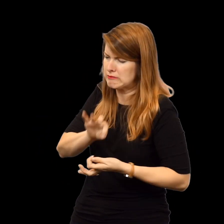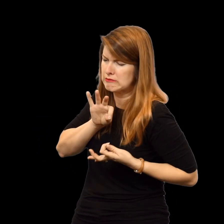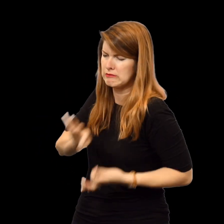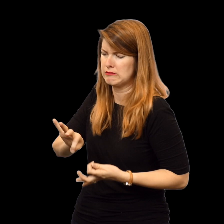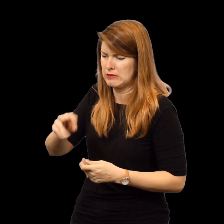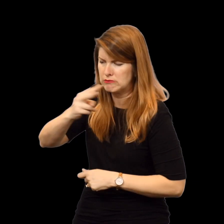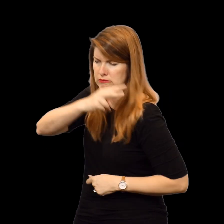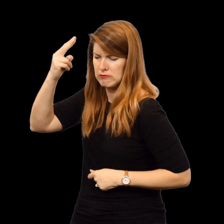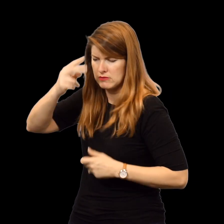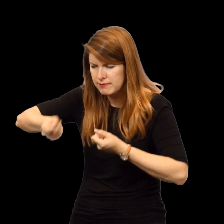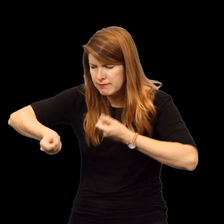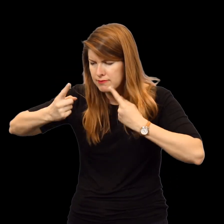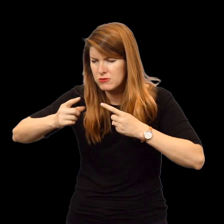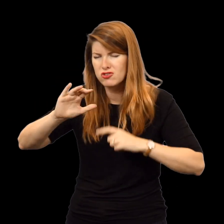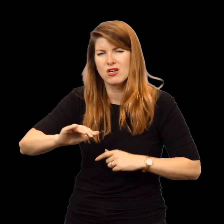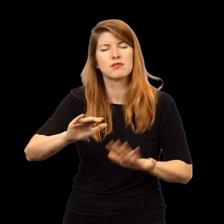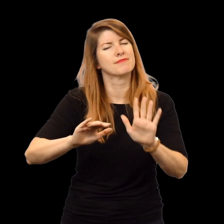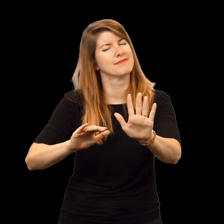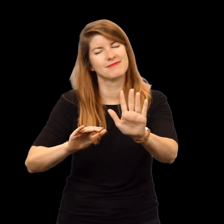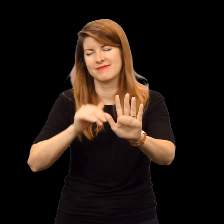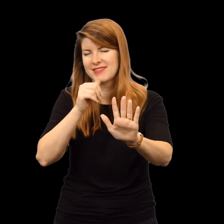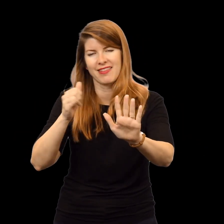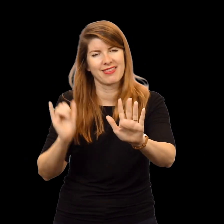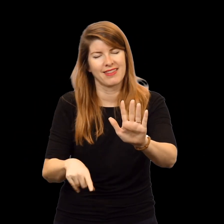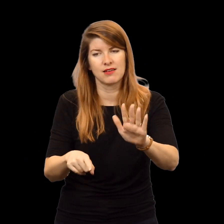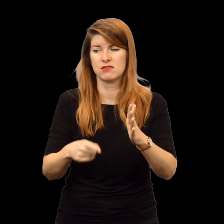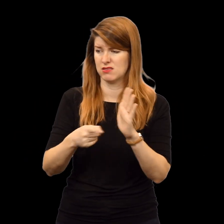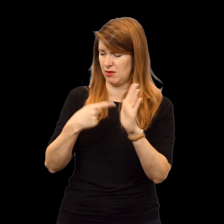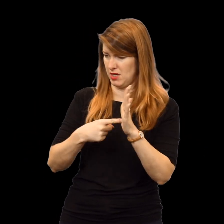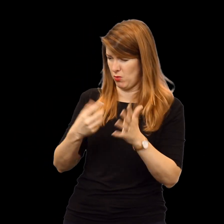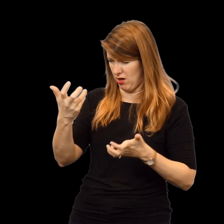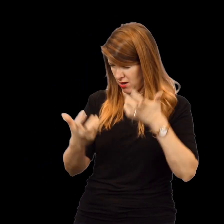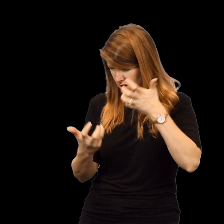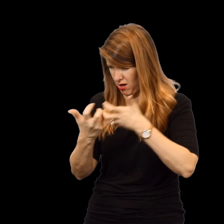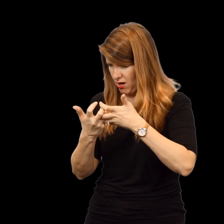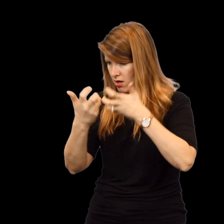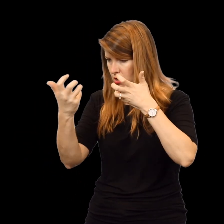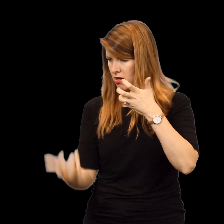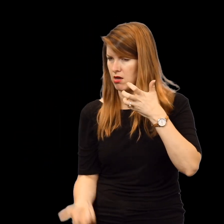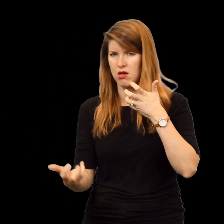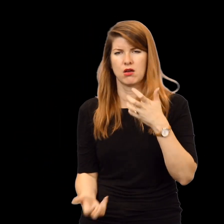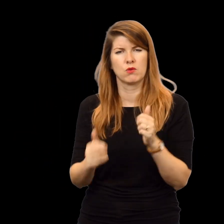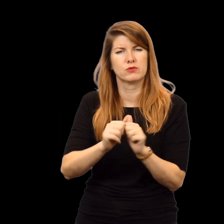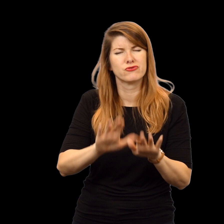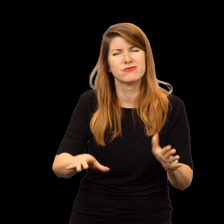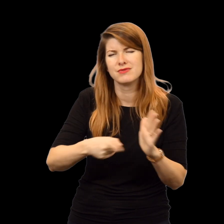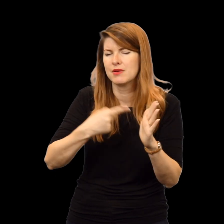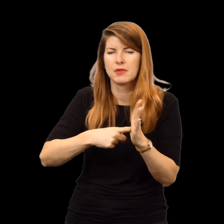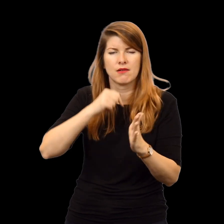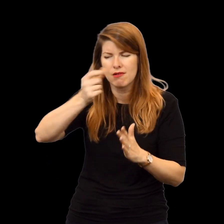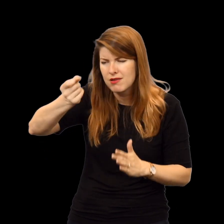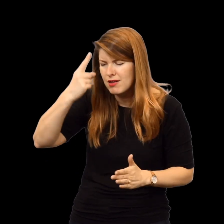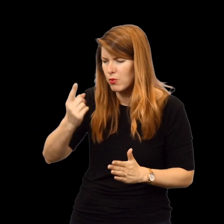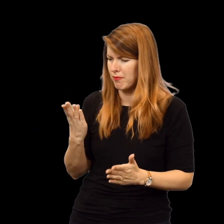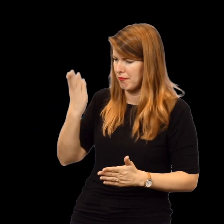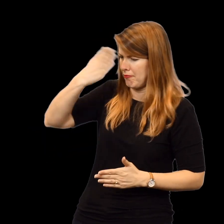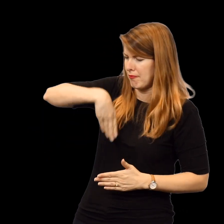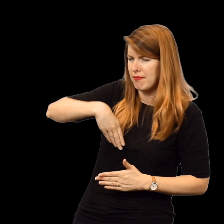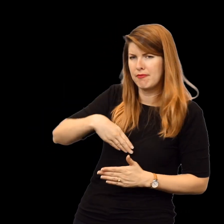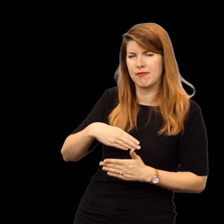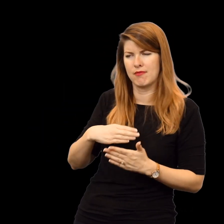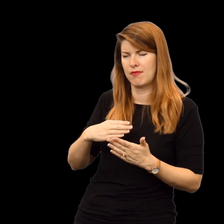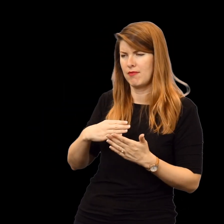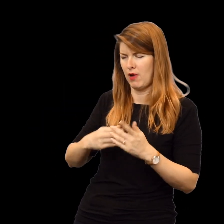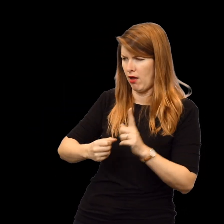exactly reading your child. It's not. In fact, we get out of sync with children. We don't understand them sometimes. We miss the